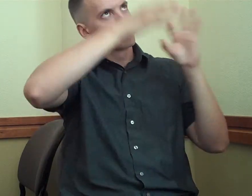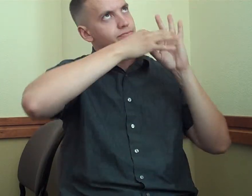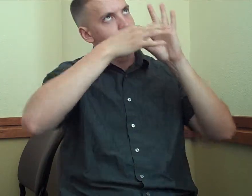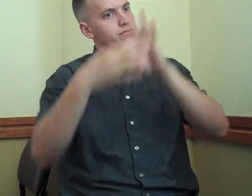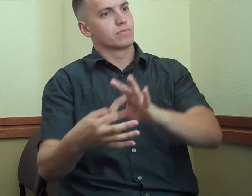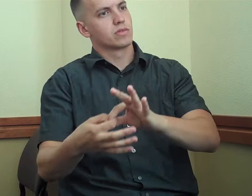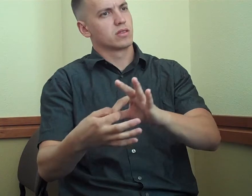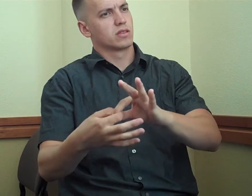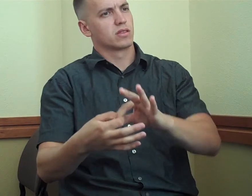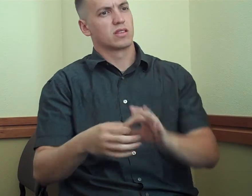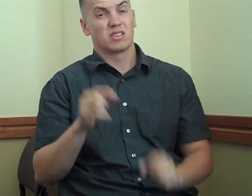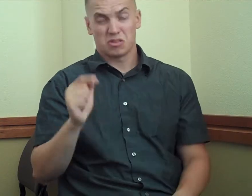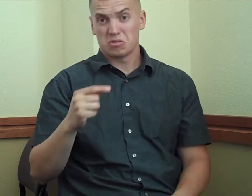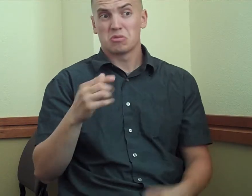here?